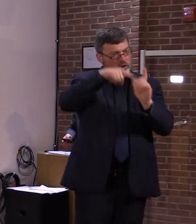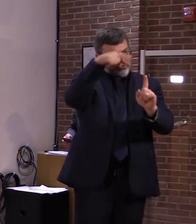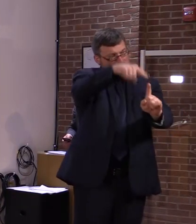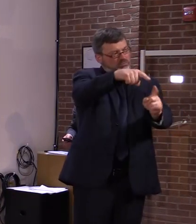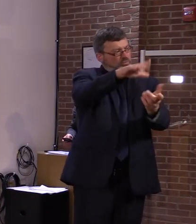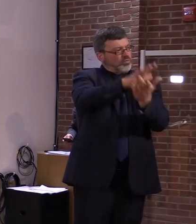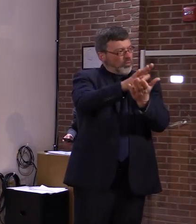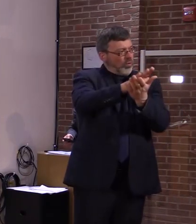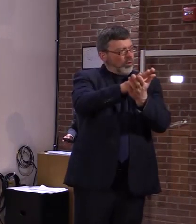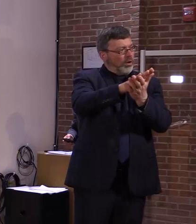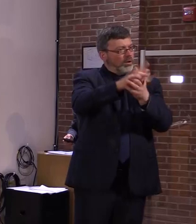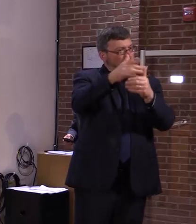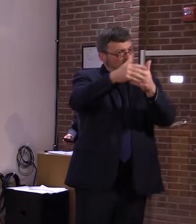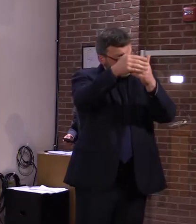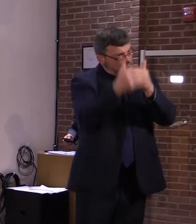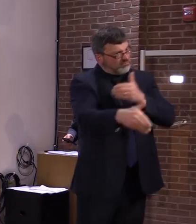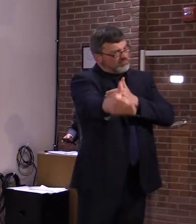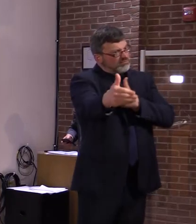Levine.